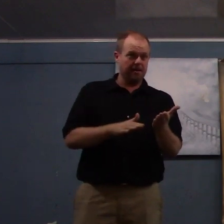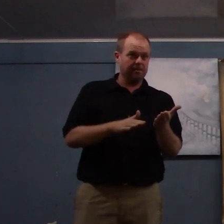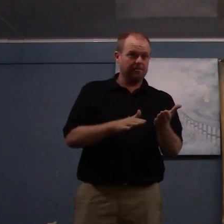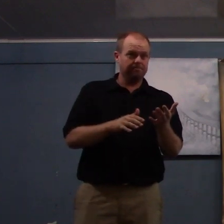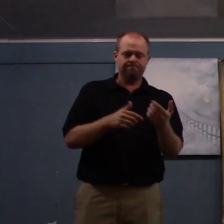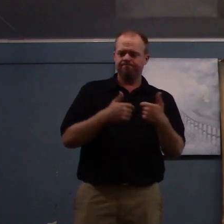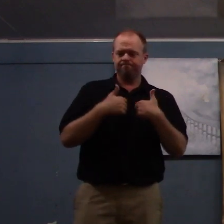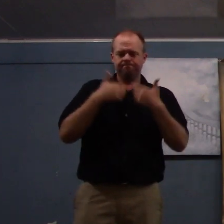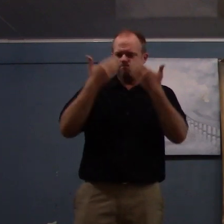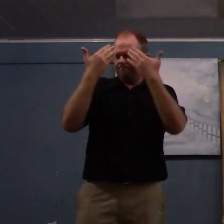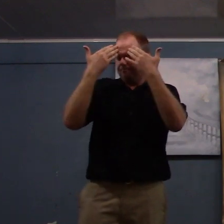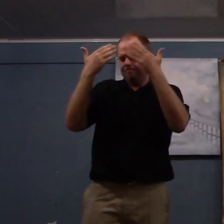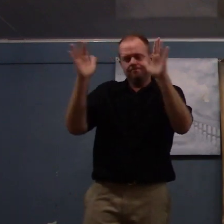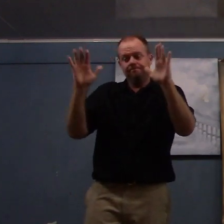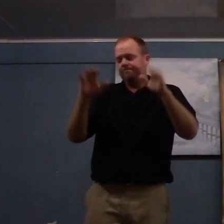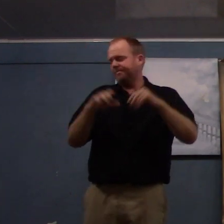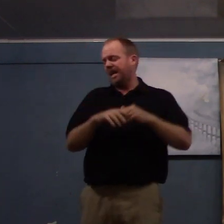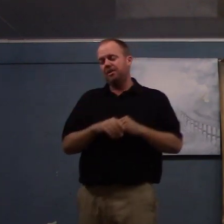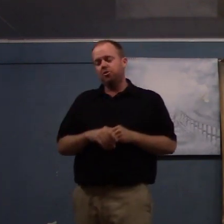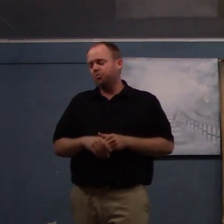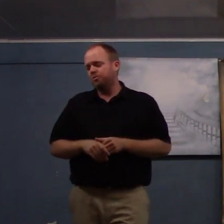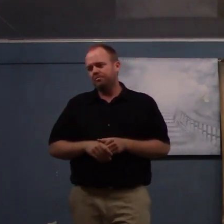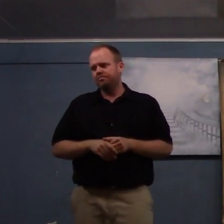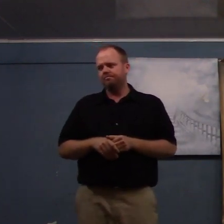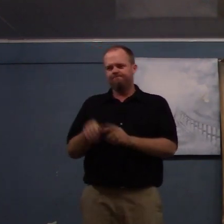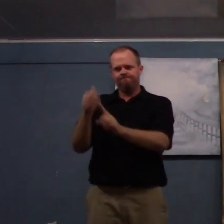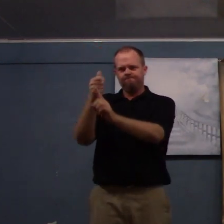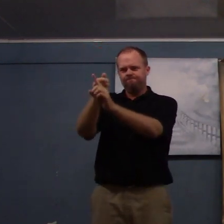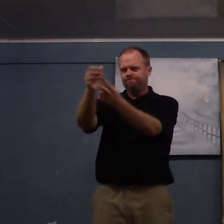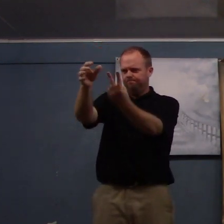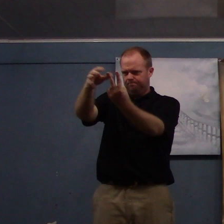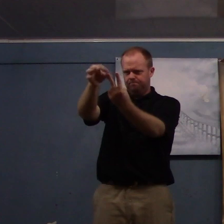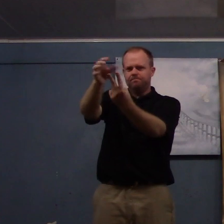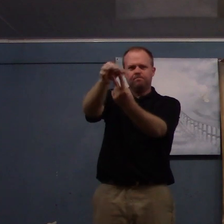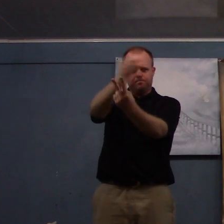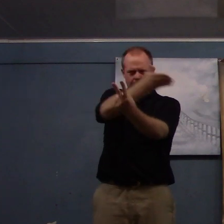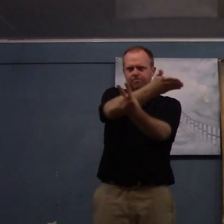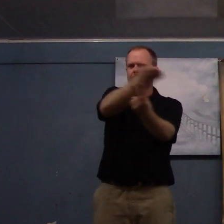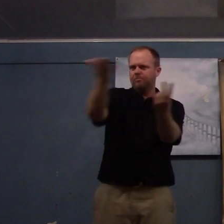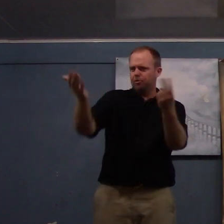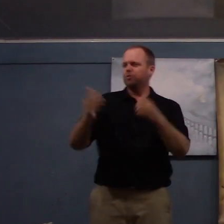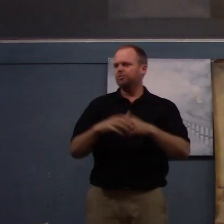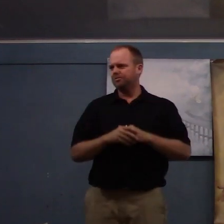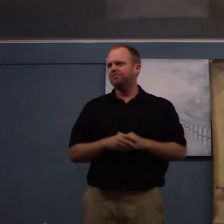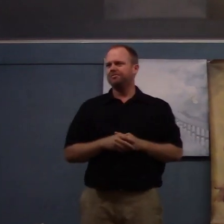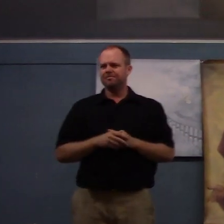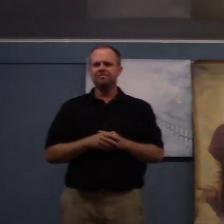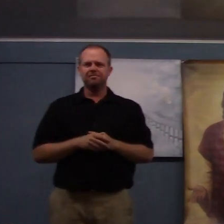If you're ready to die, I don't know. I can't tell for you. You need to choose. It's your choice.